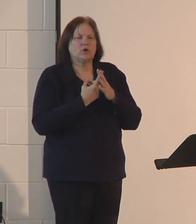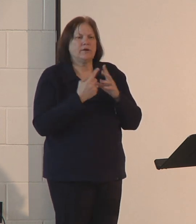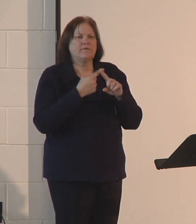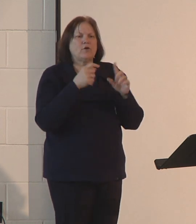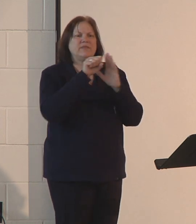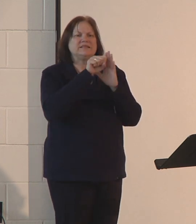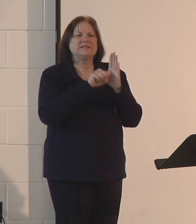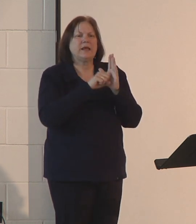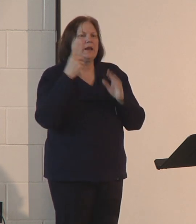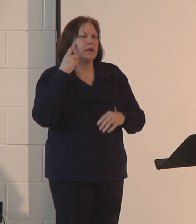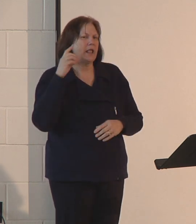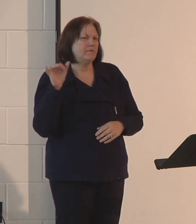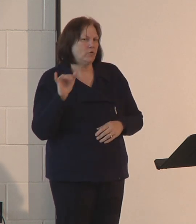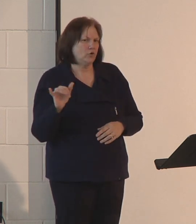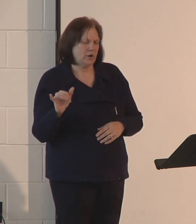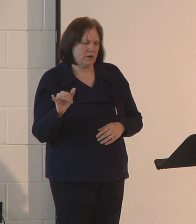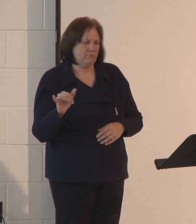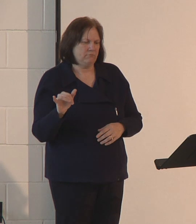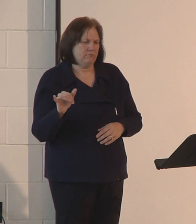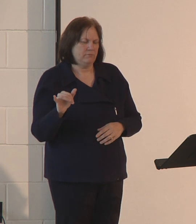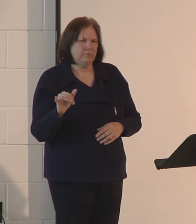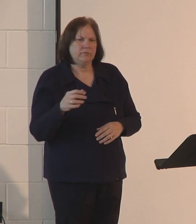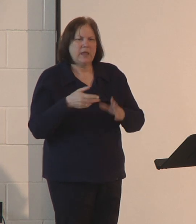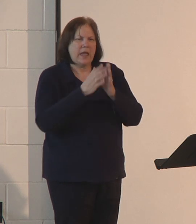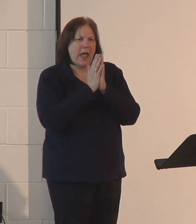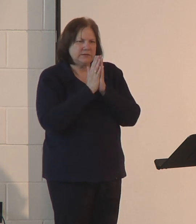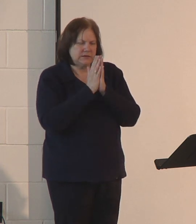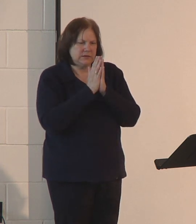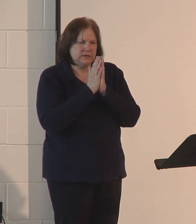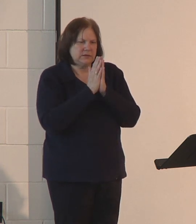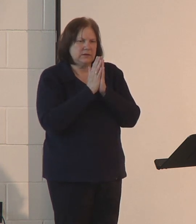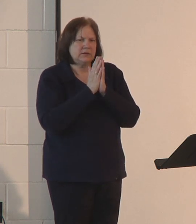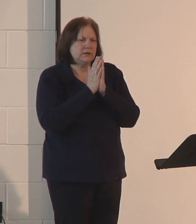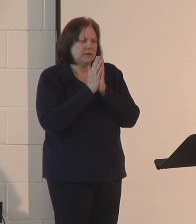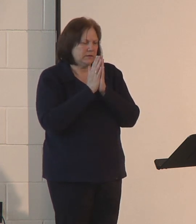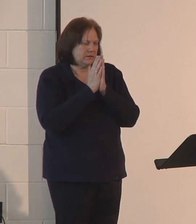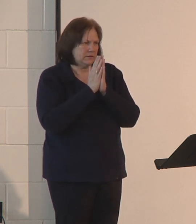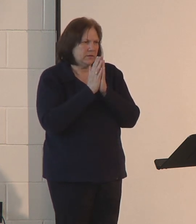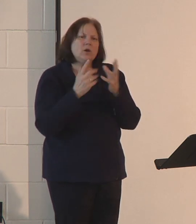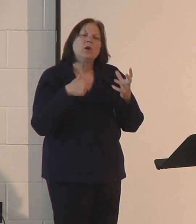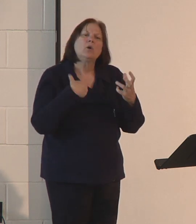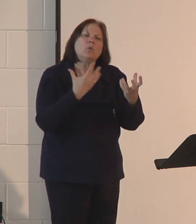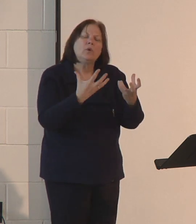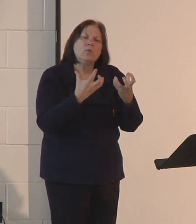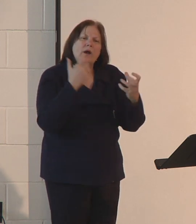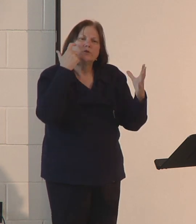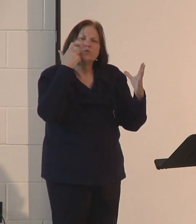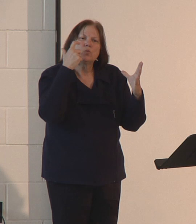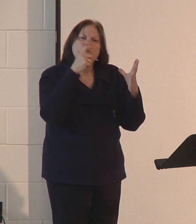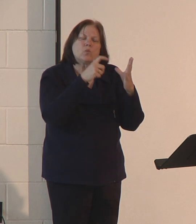of California. And it's asking that law said, we want to